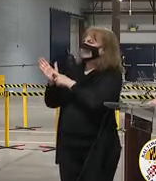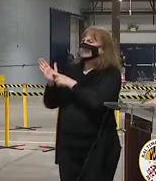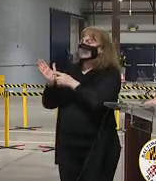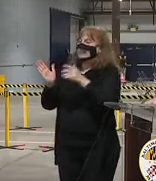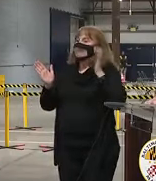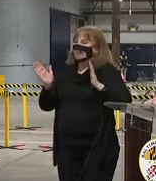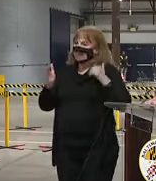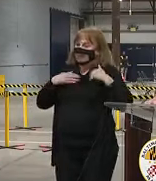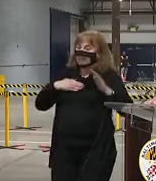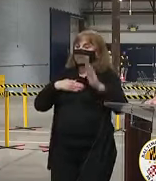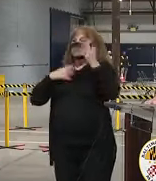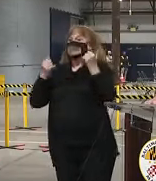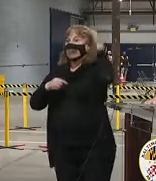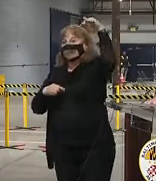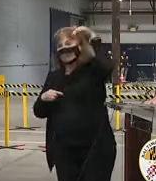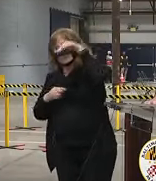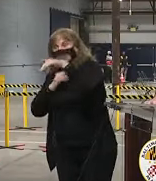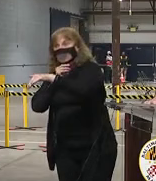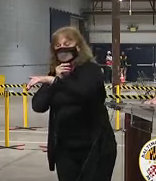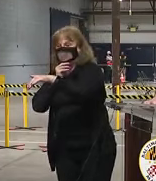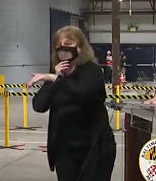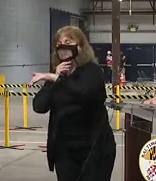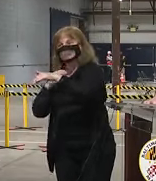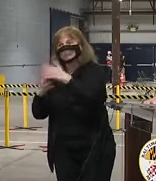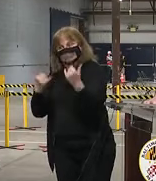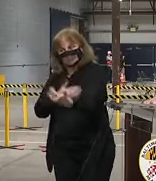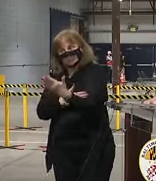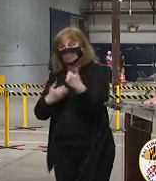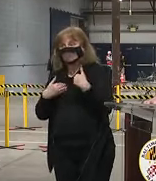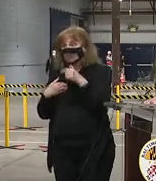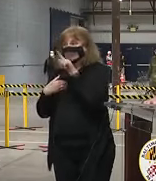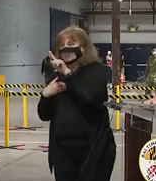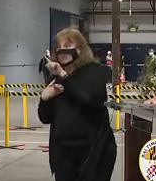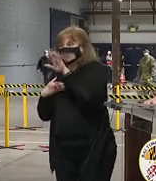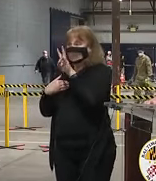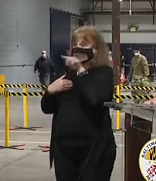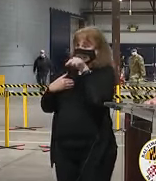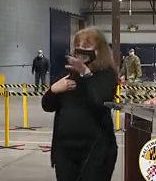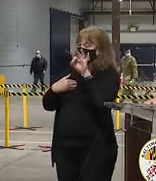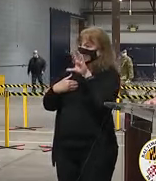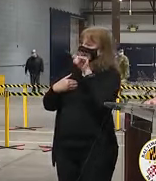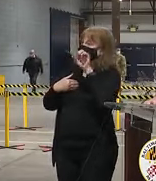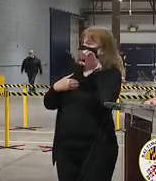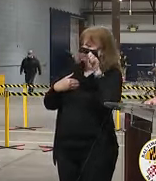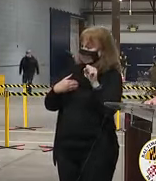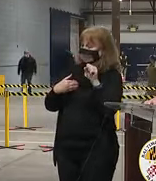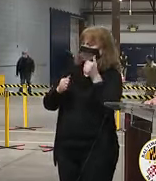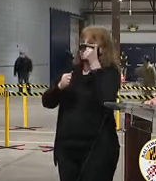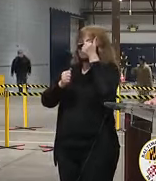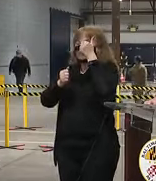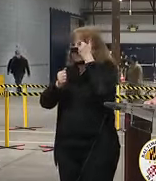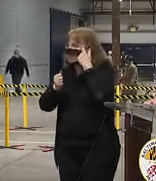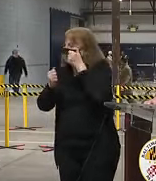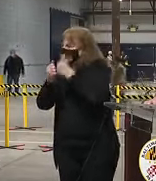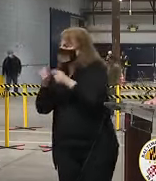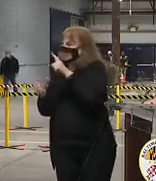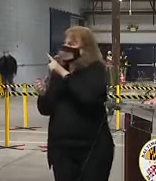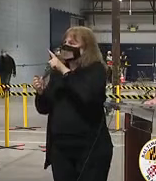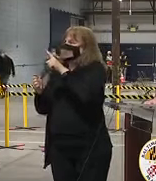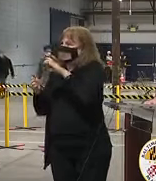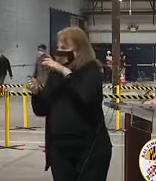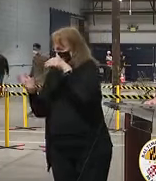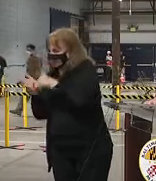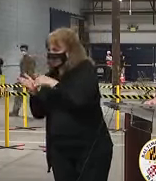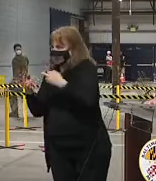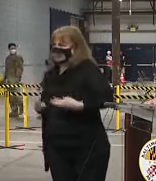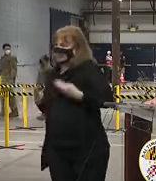in cases. As of this morning, we had 27.9 cases per 100,000 residents in Baltimore